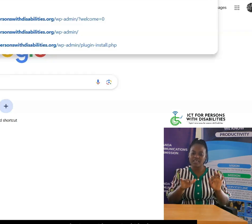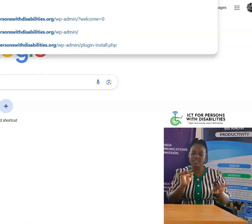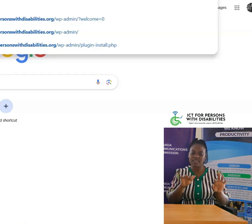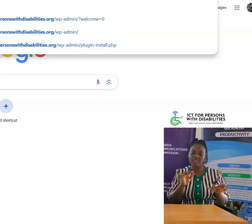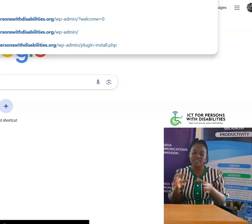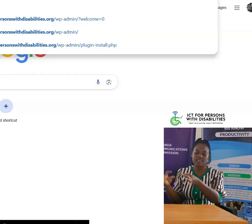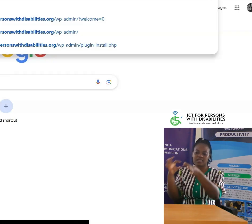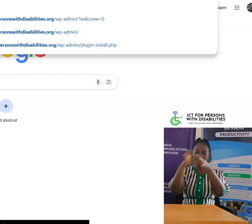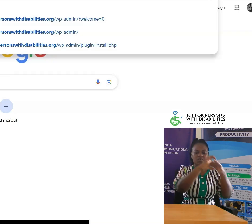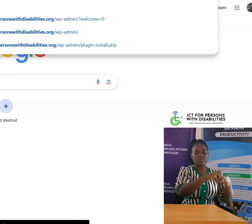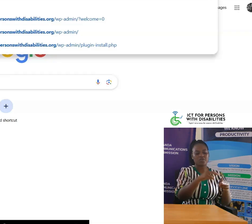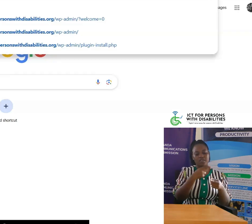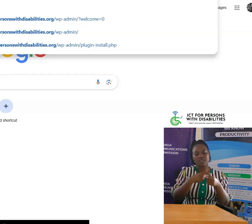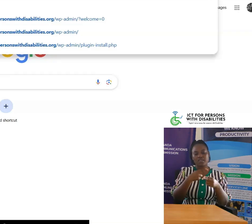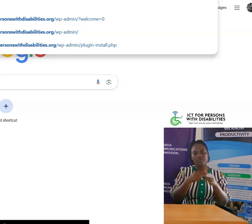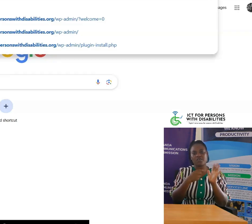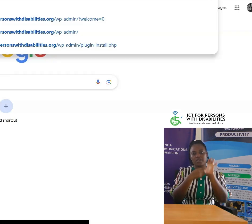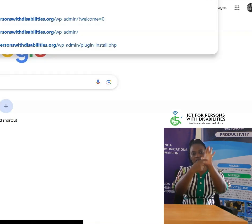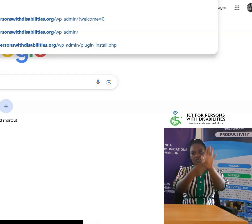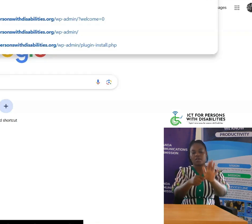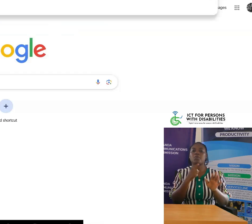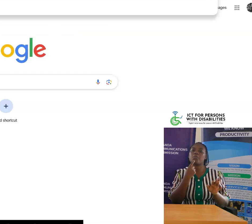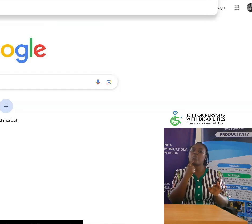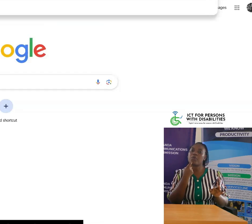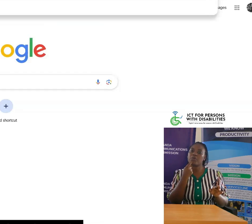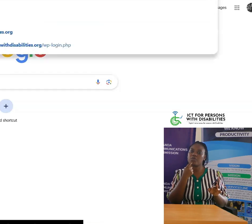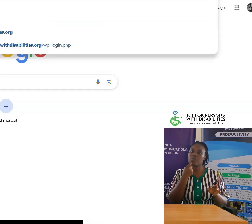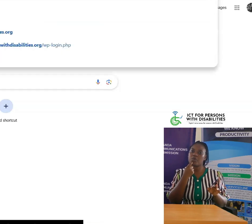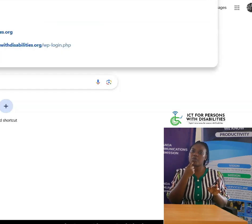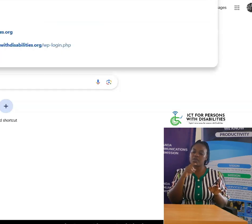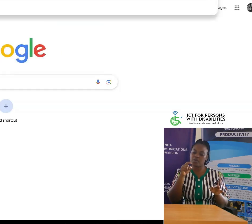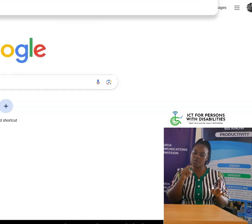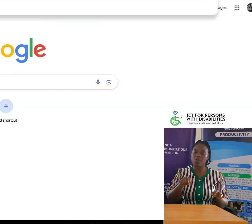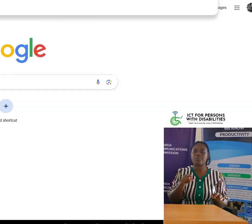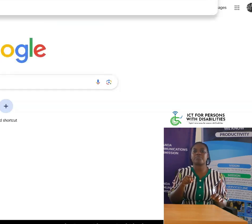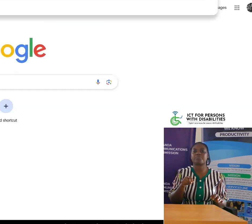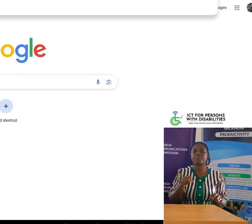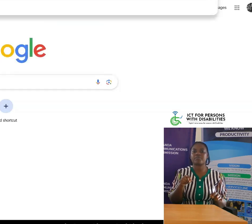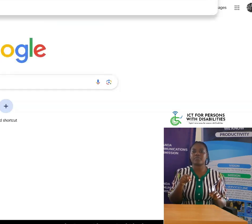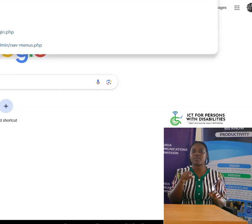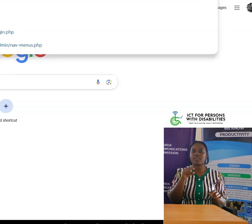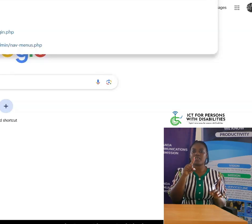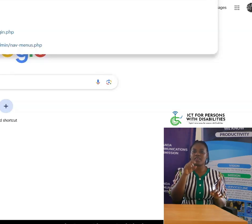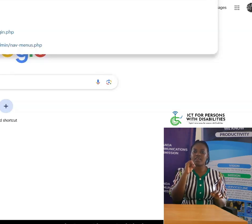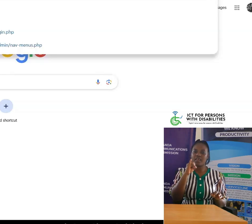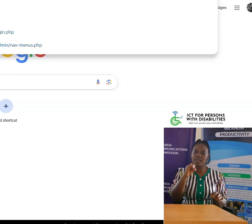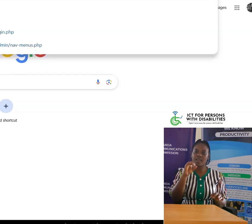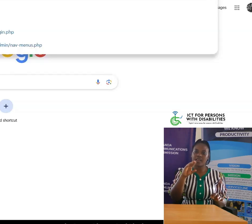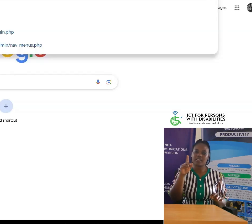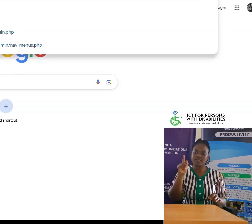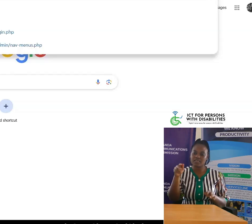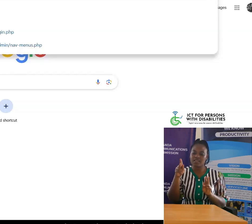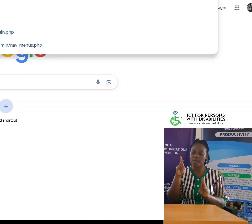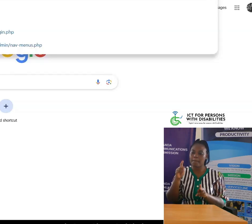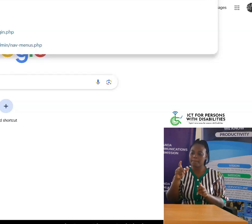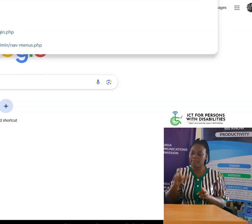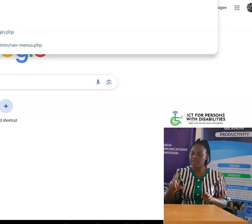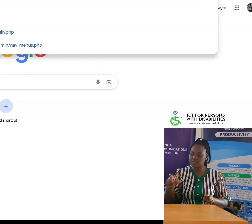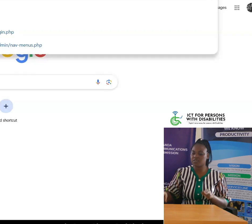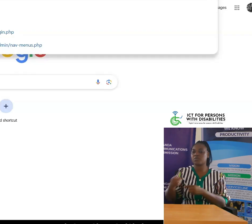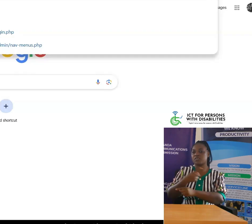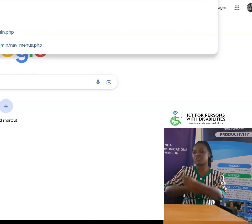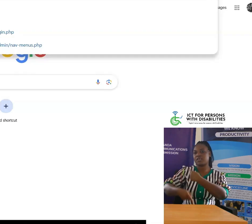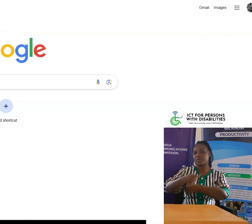.org. So if it is, for example, Gulu, it will be Gulu, like this, .ICT for persons